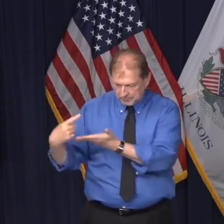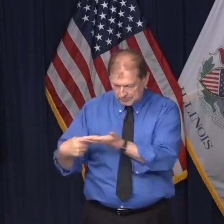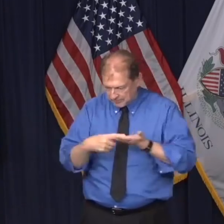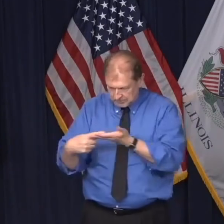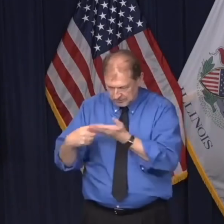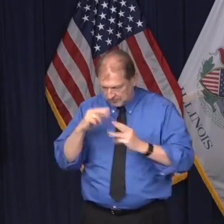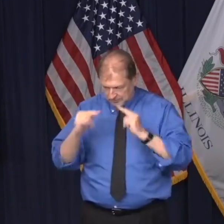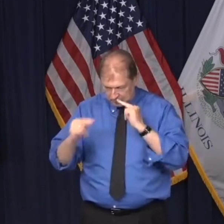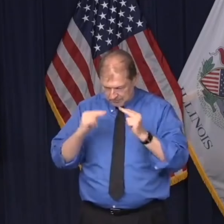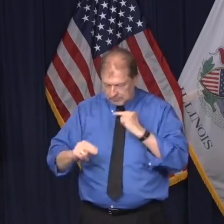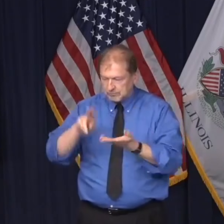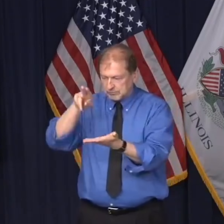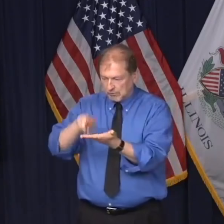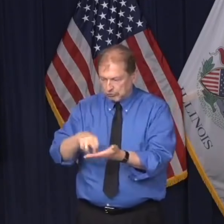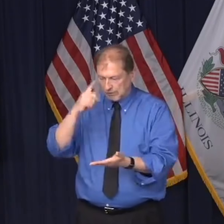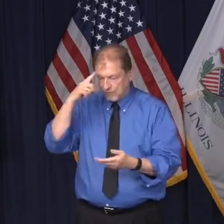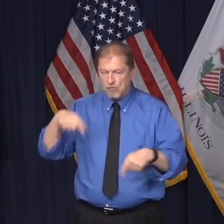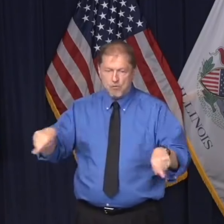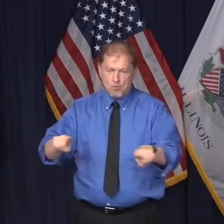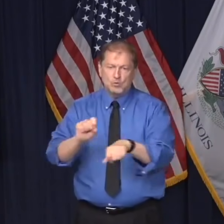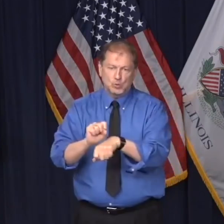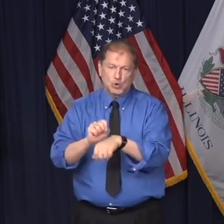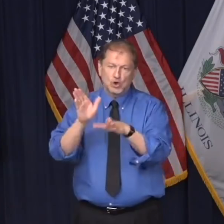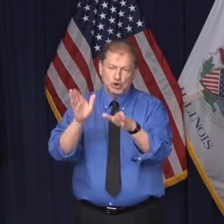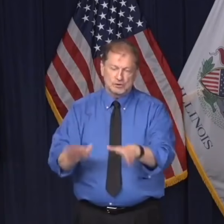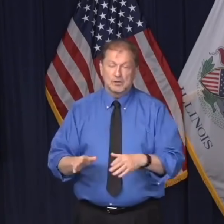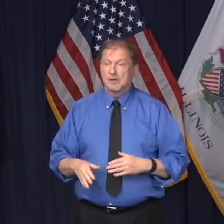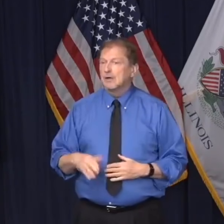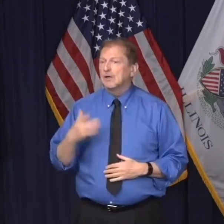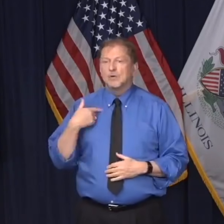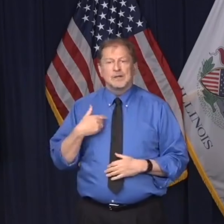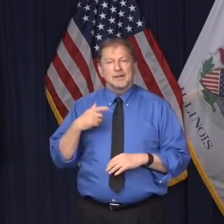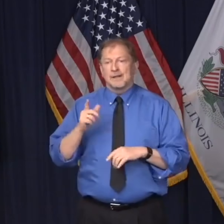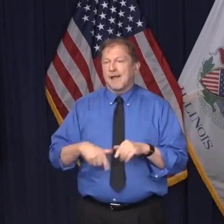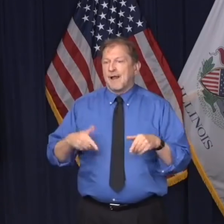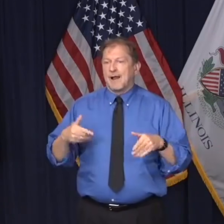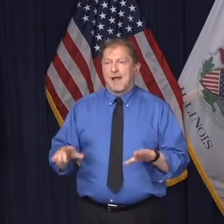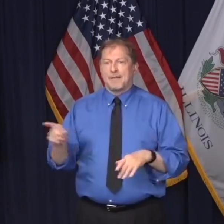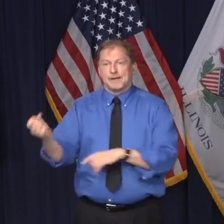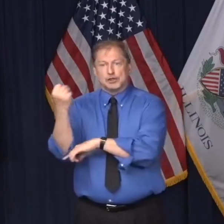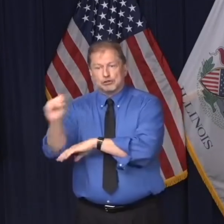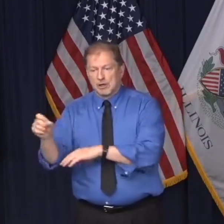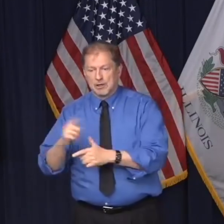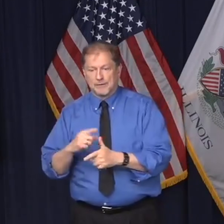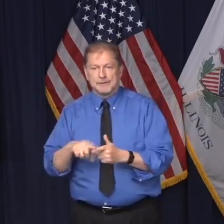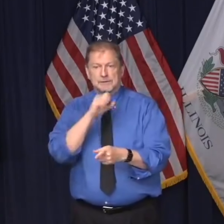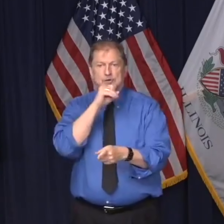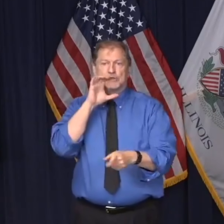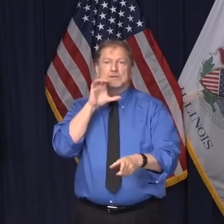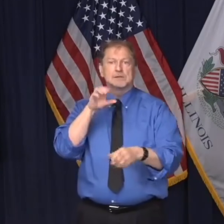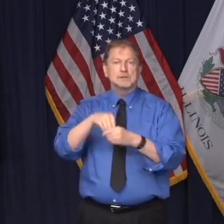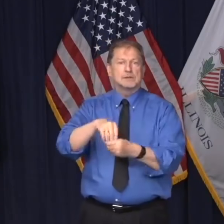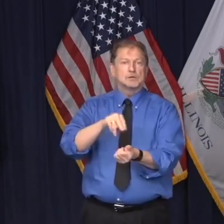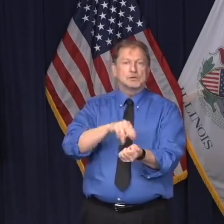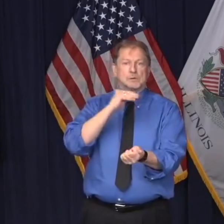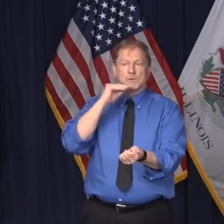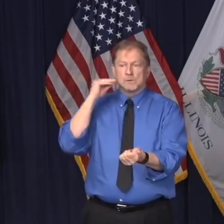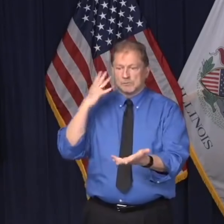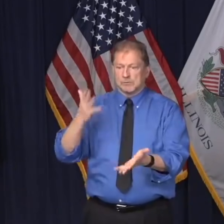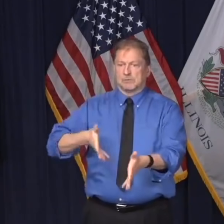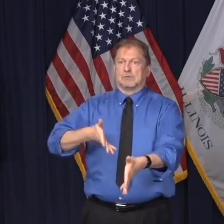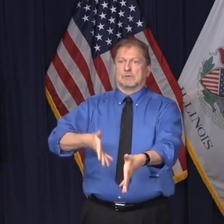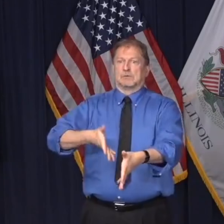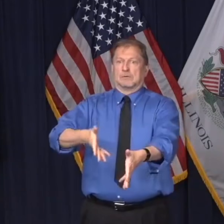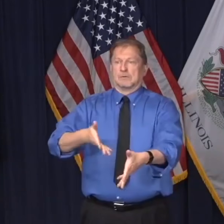deal done, get a contract done. We cannot let our seniors down. We can't let people who are in long-term care